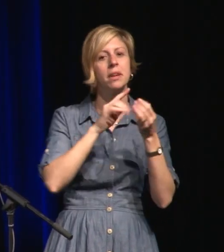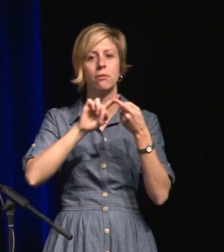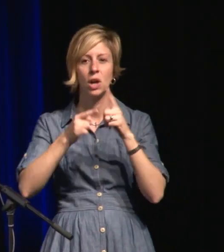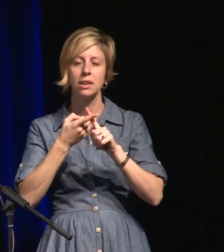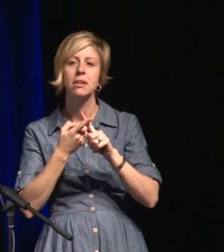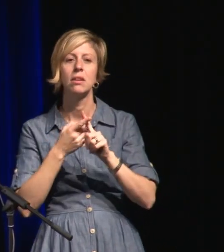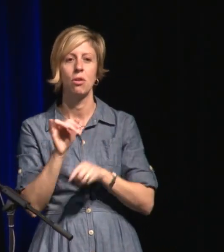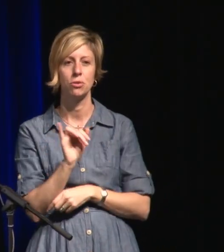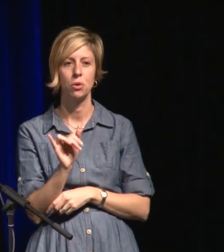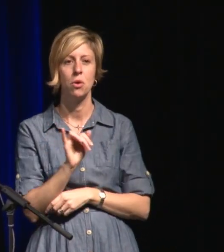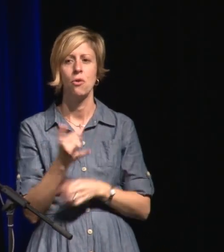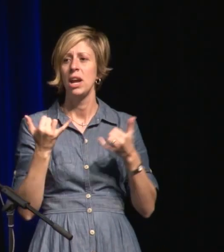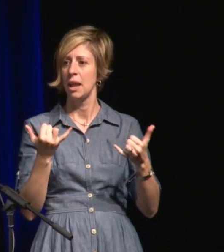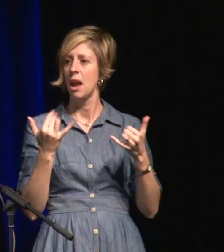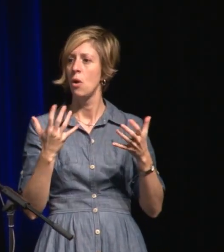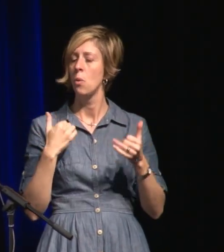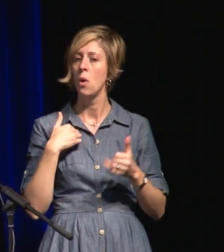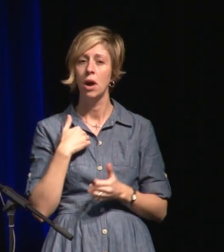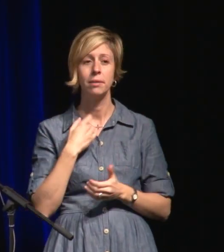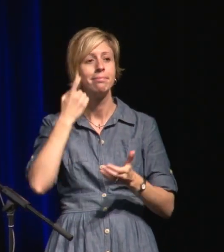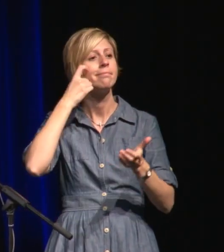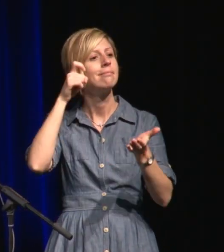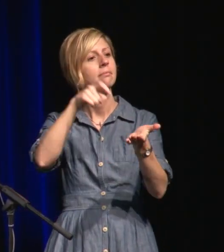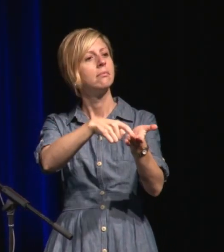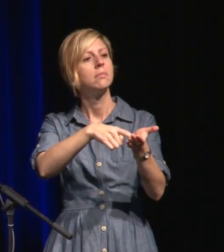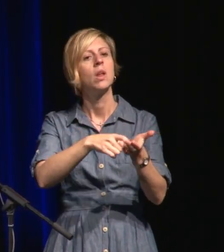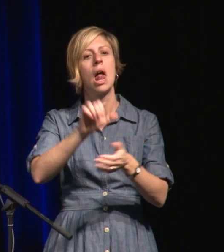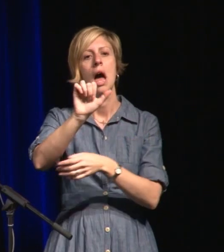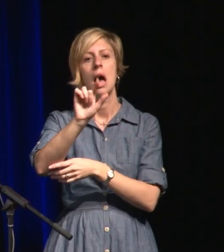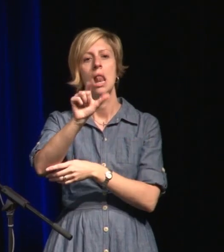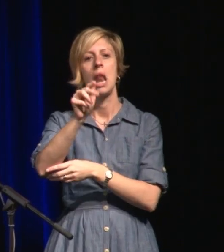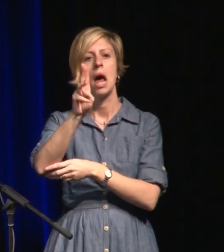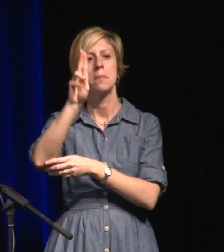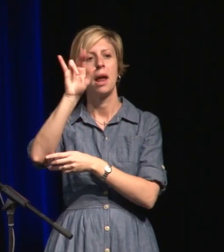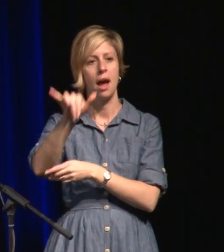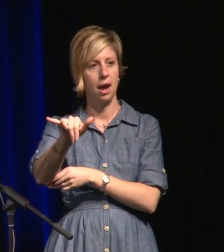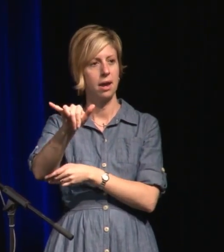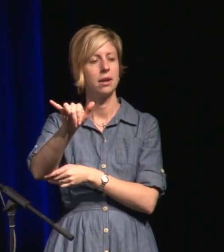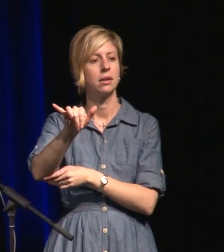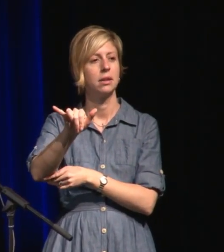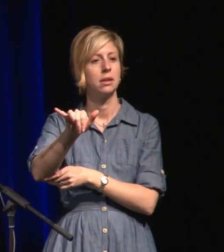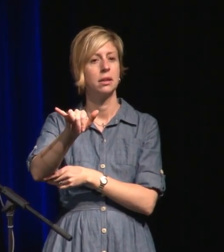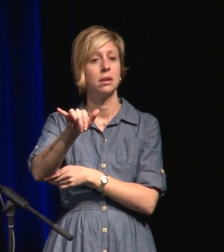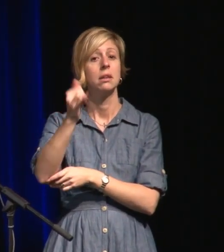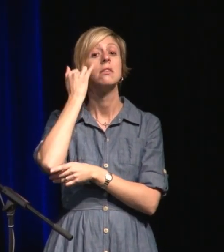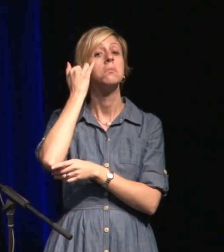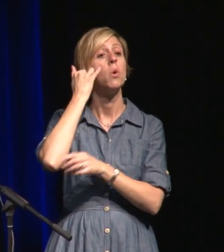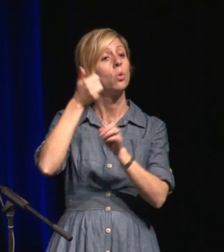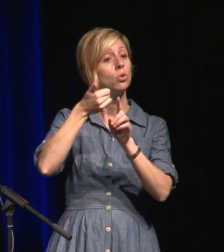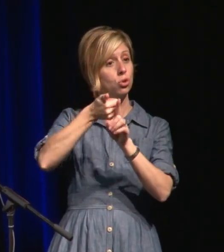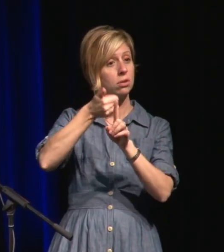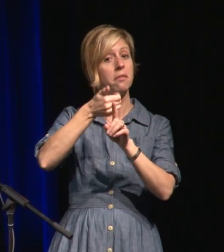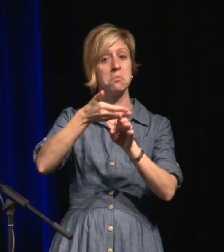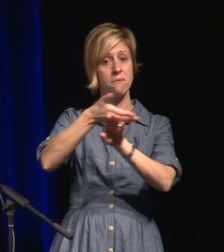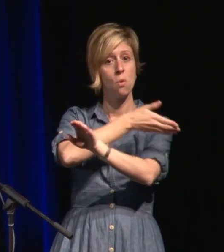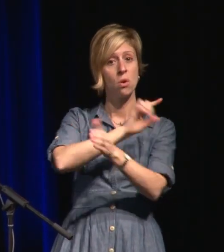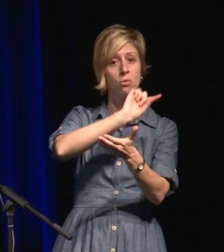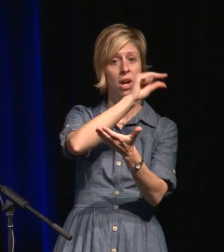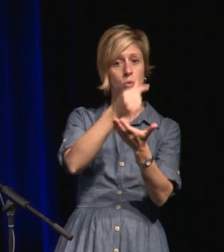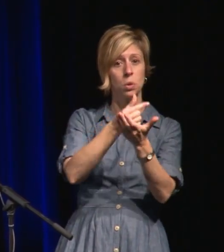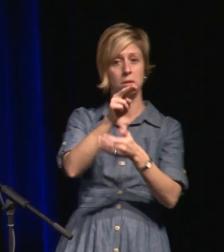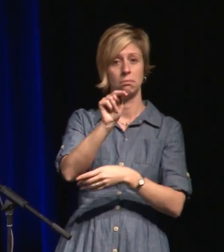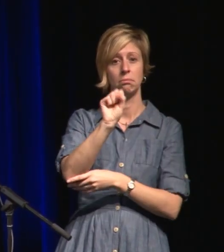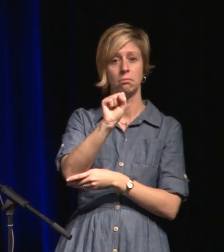to acknowledge the NSCC alumni here today. If you are a past graduate of NSCC or any